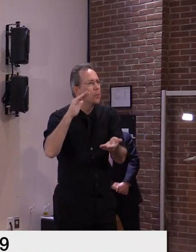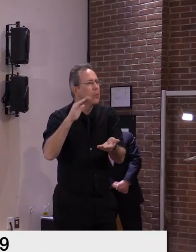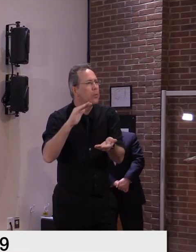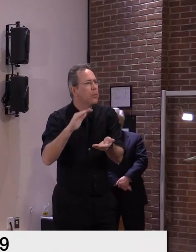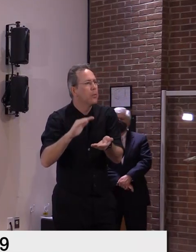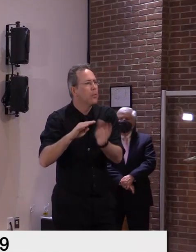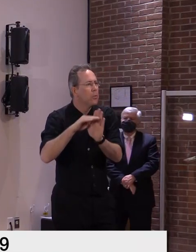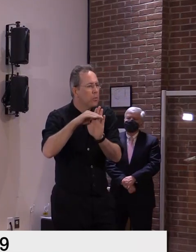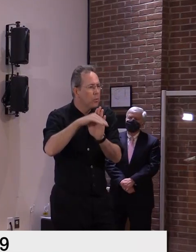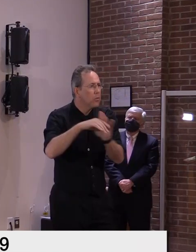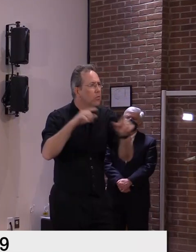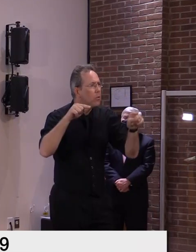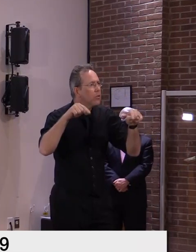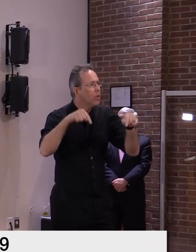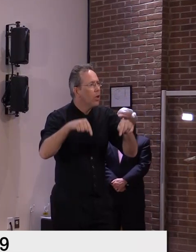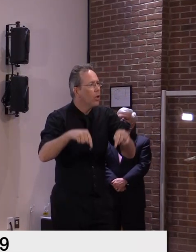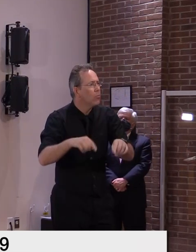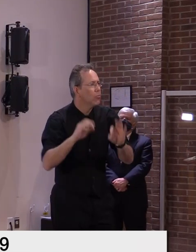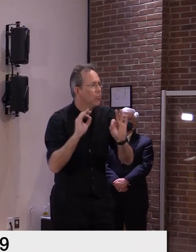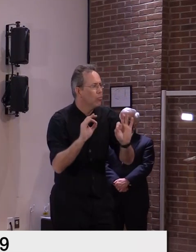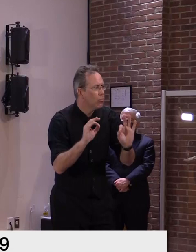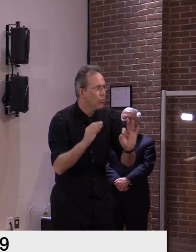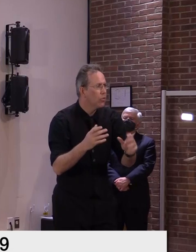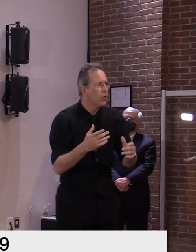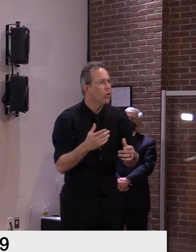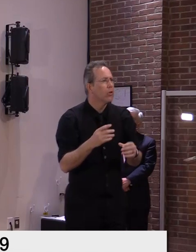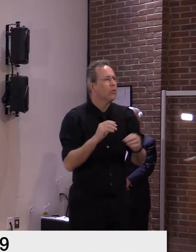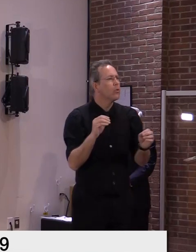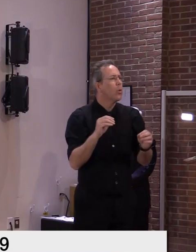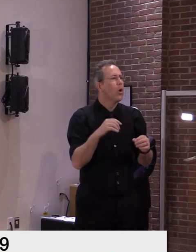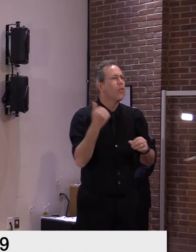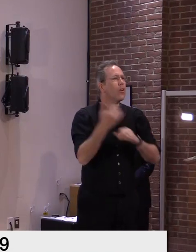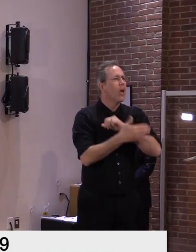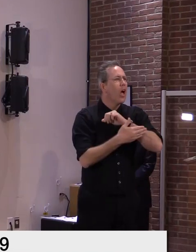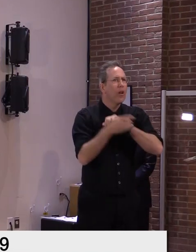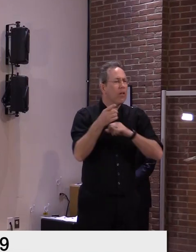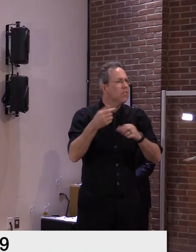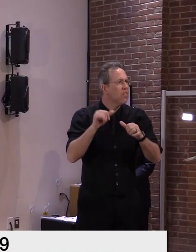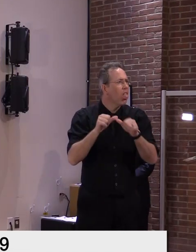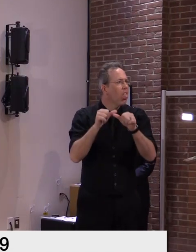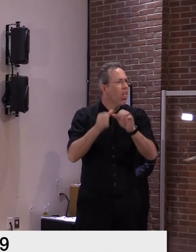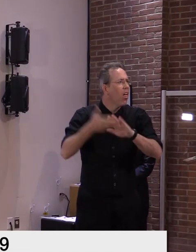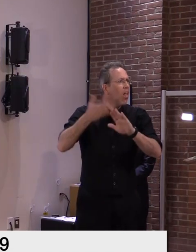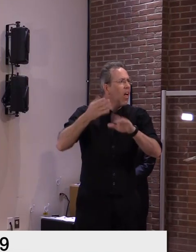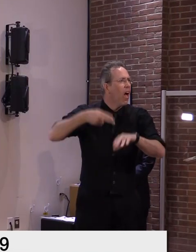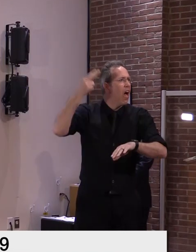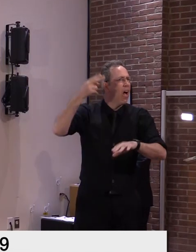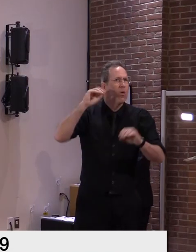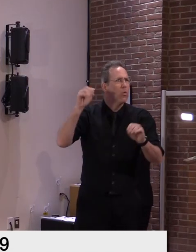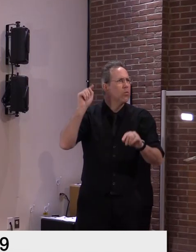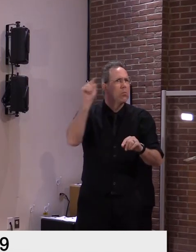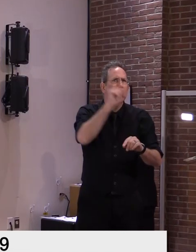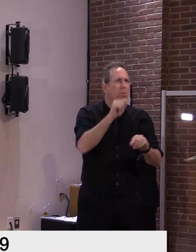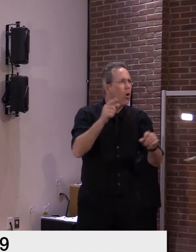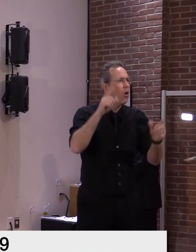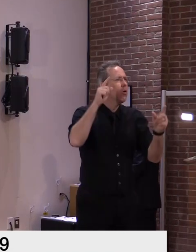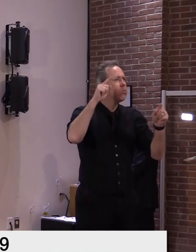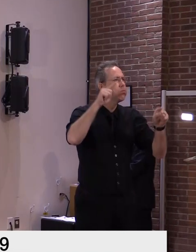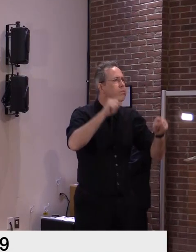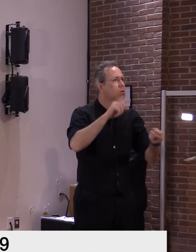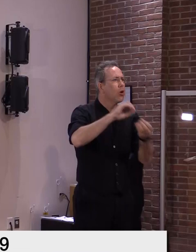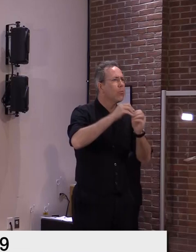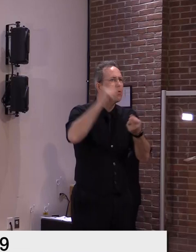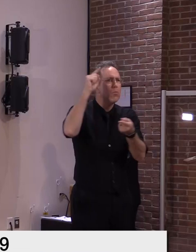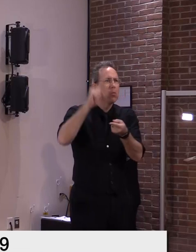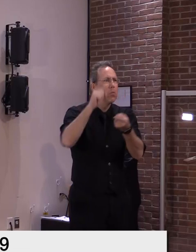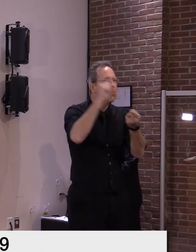any counties as of today that look markedly different than the rest of the state in terms of their numbers of